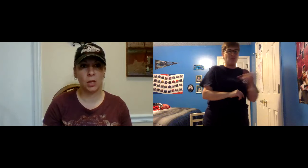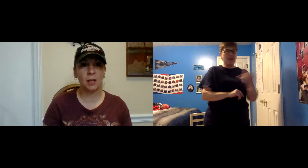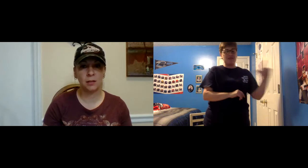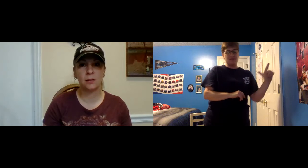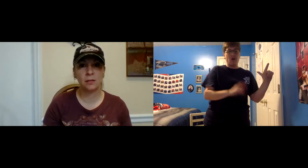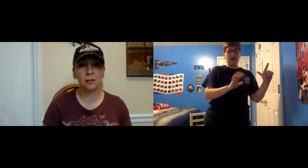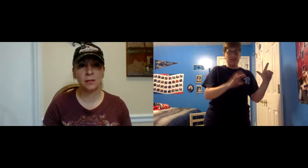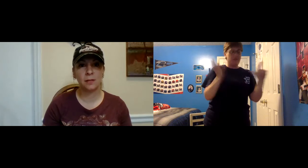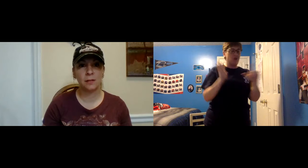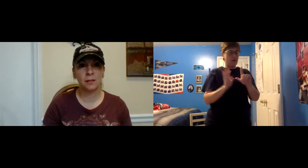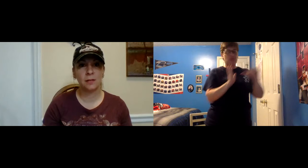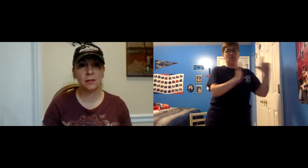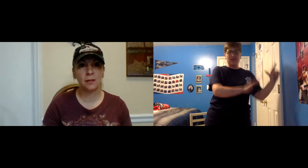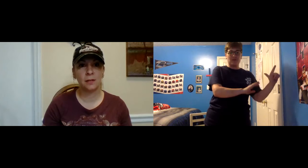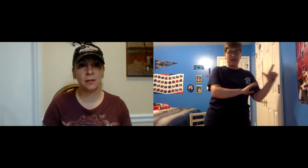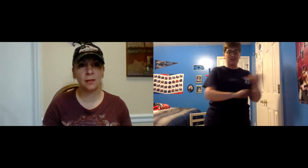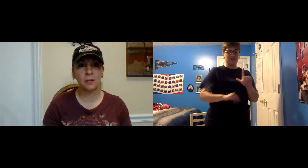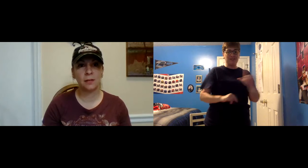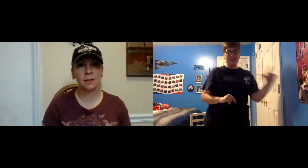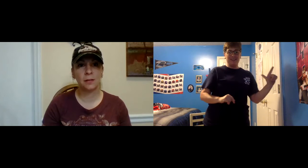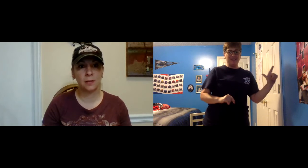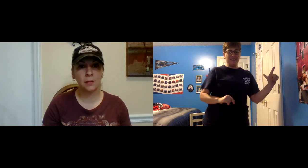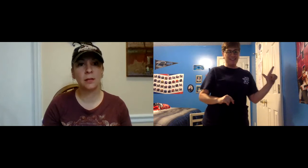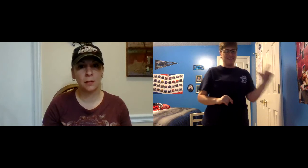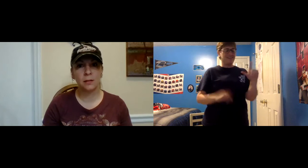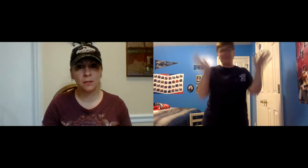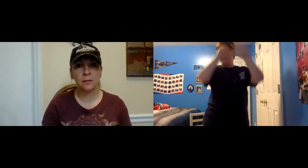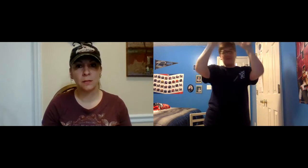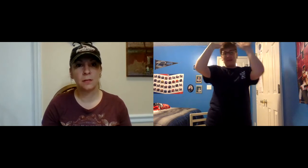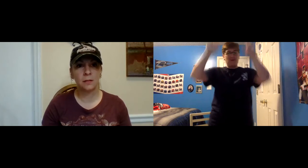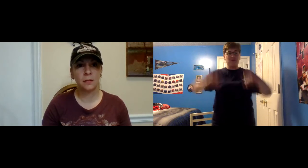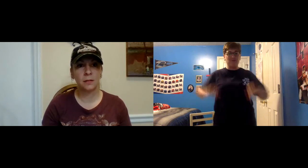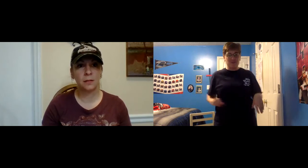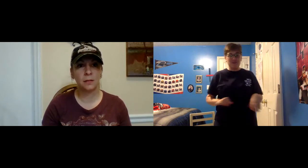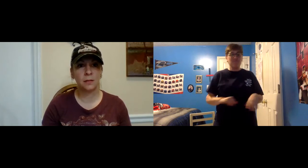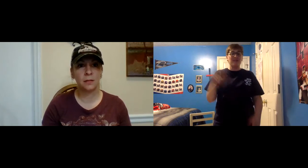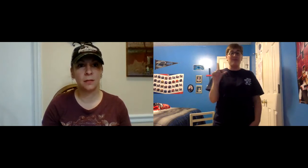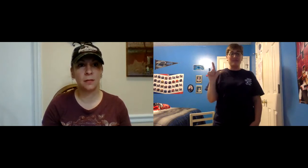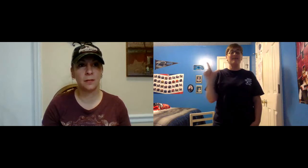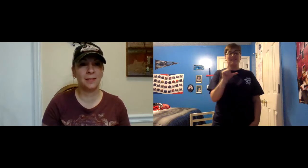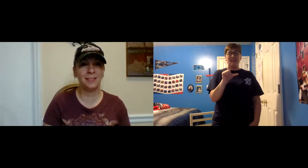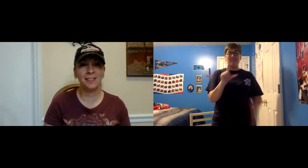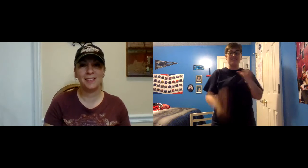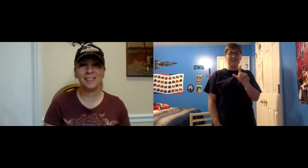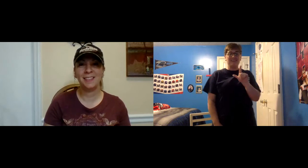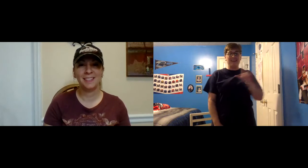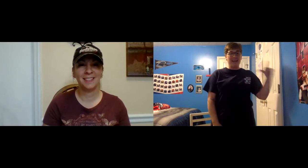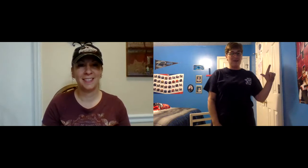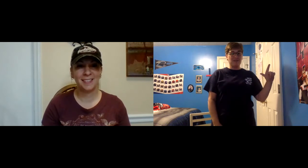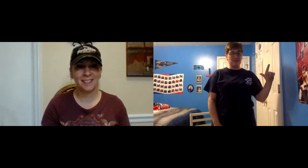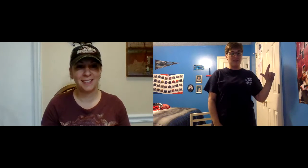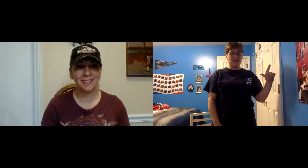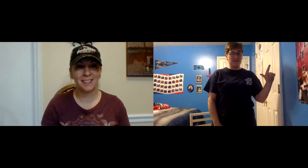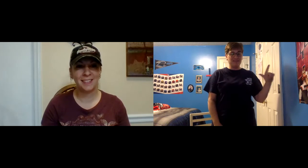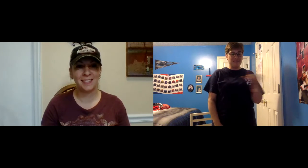that's the right, all right, you know, going in the right direction instead. I'm all confused. But anyways, left, and